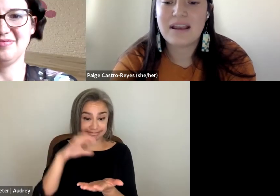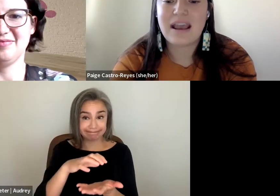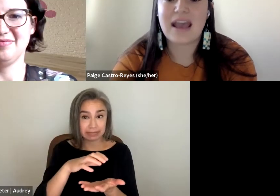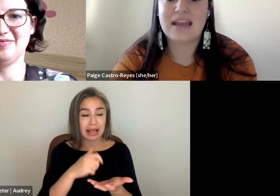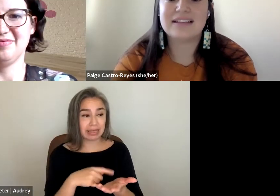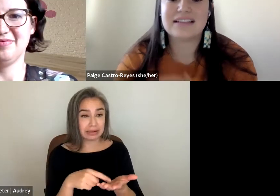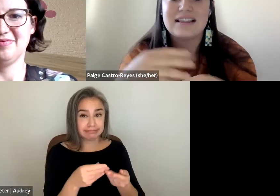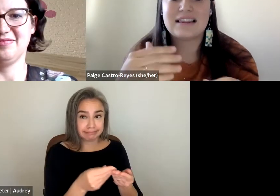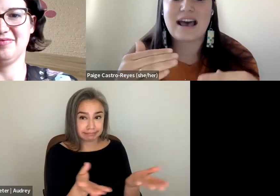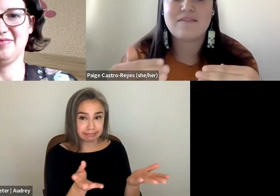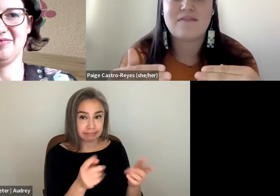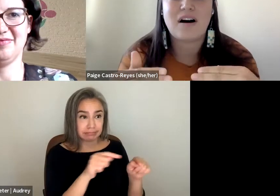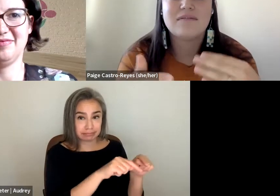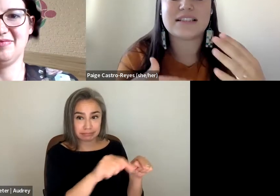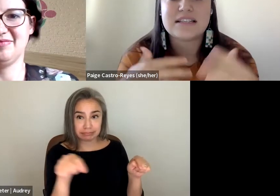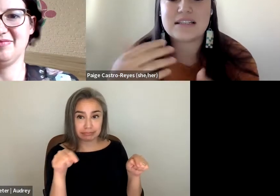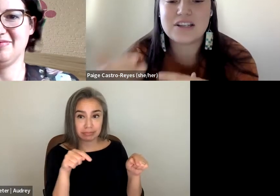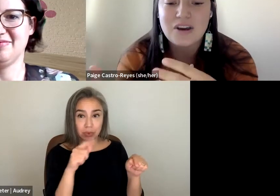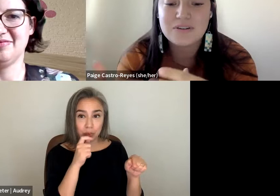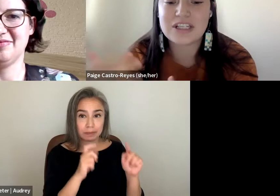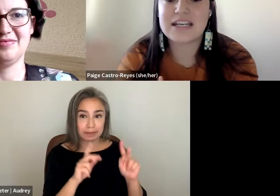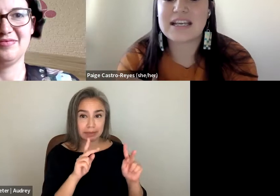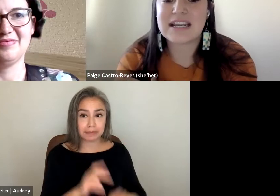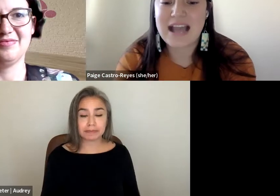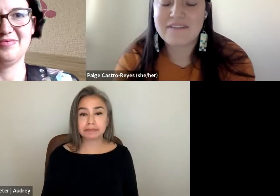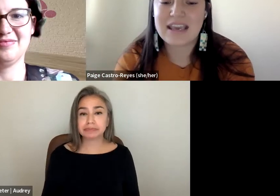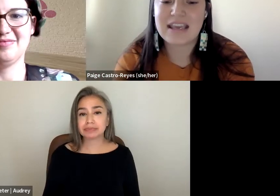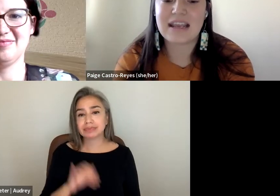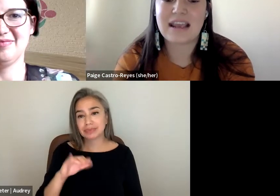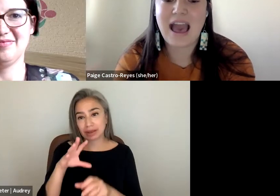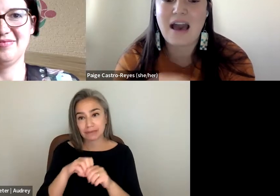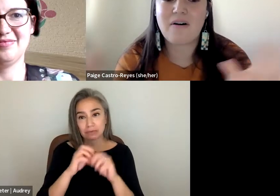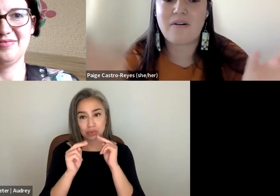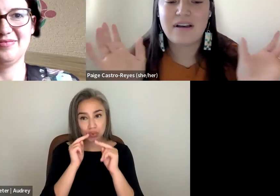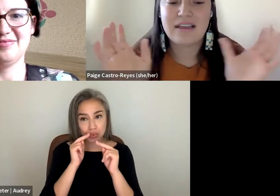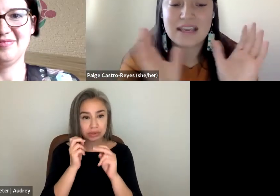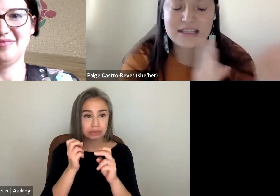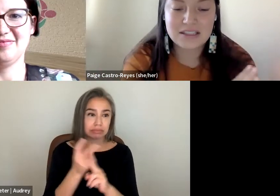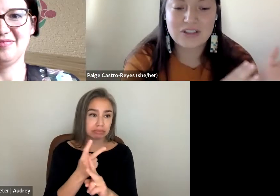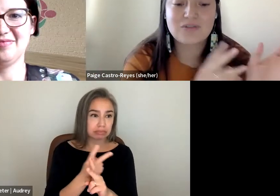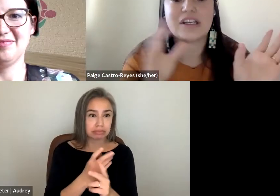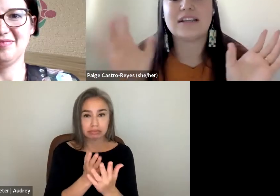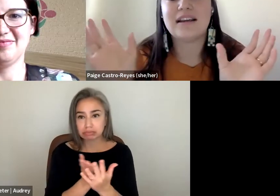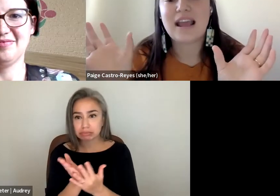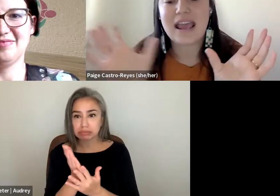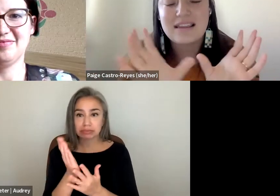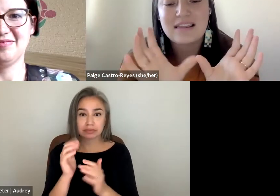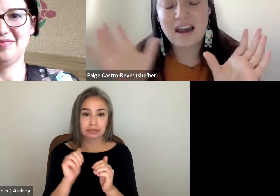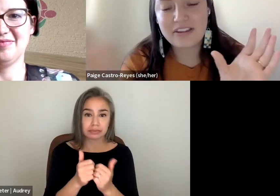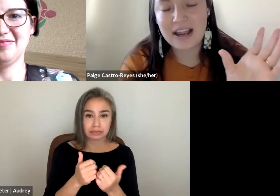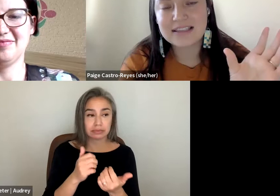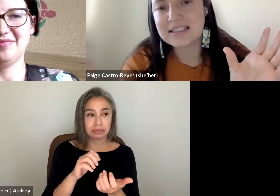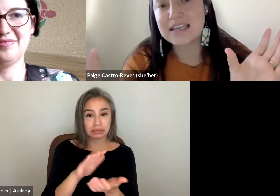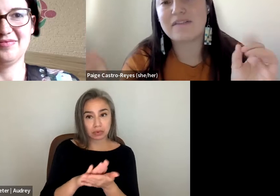partnership. And that involves negotiating and navigating how the institution